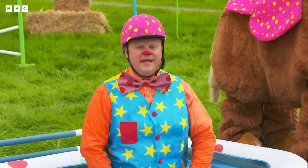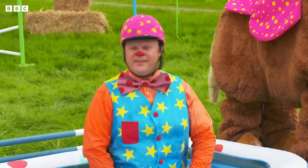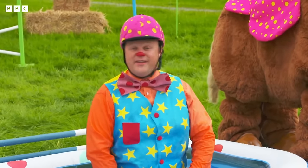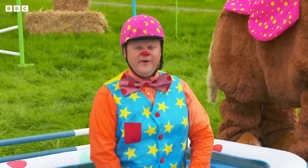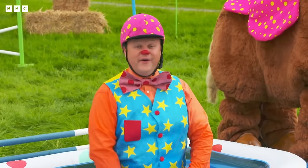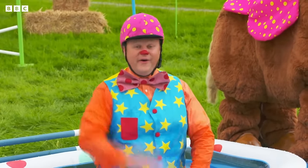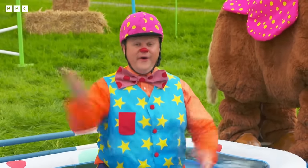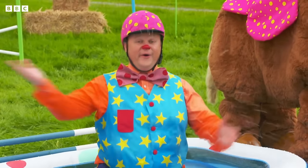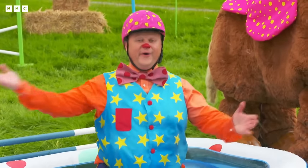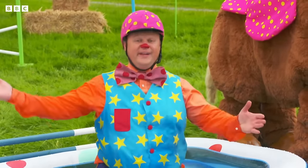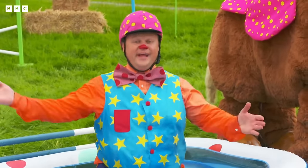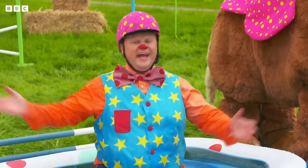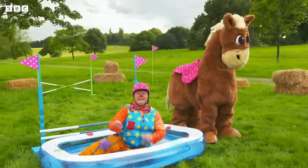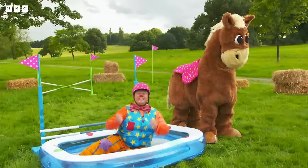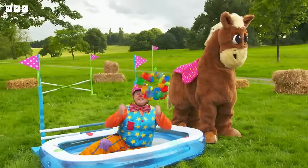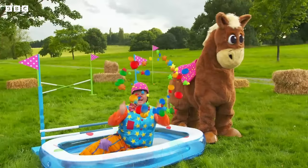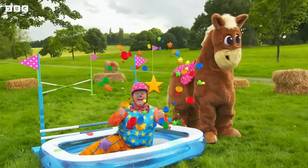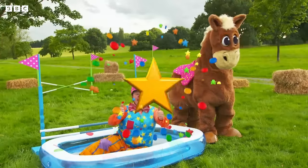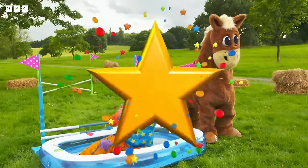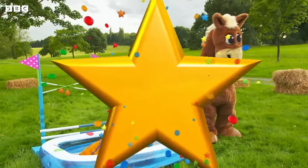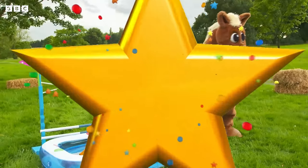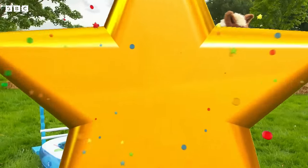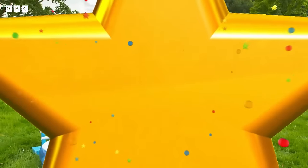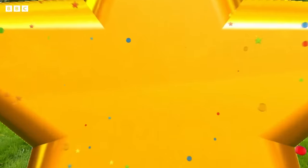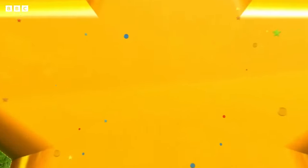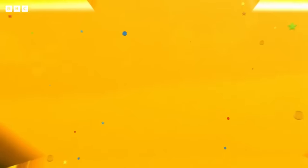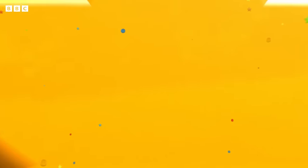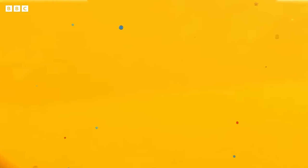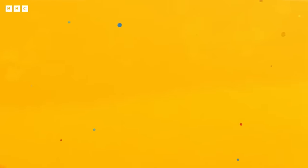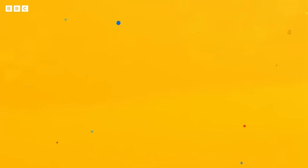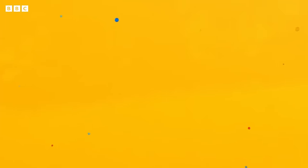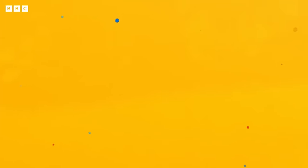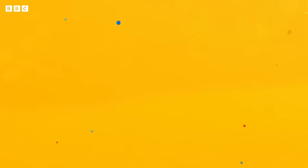that you're all shining stars.